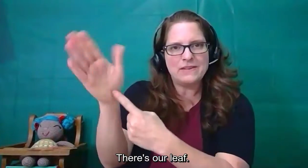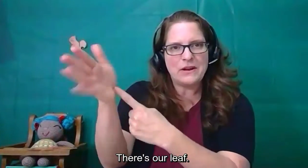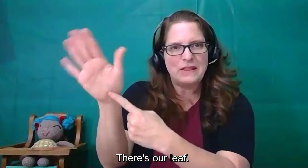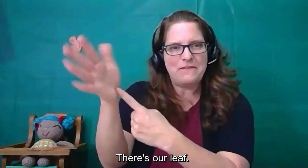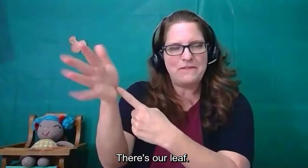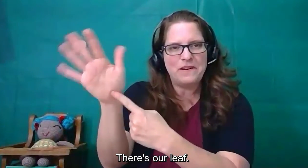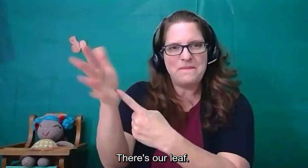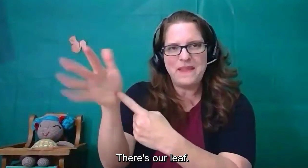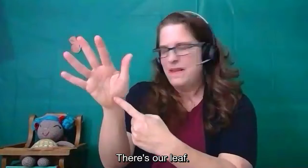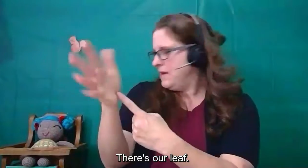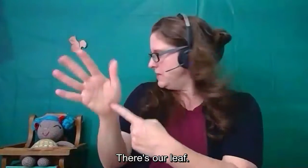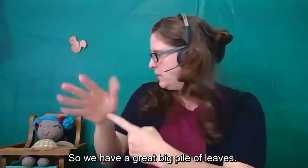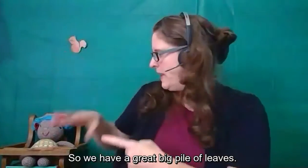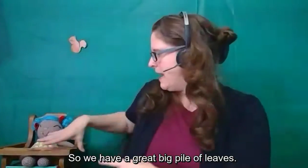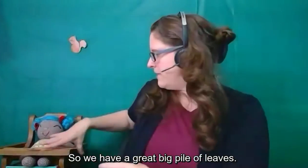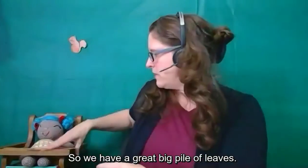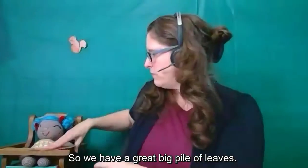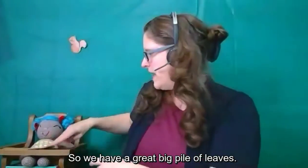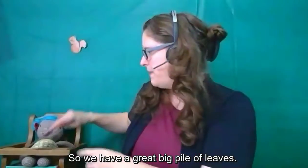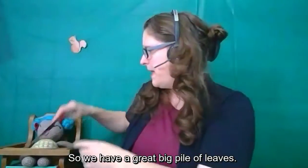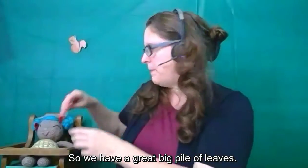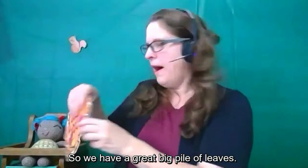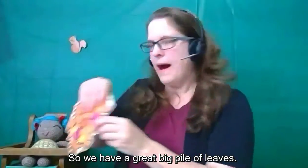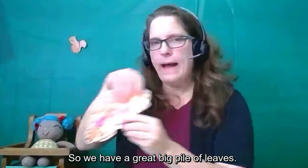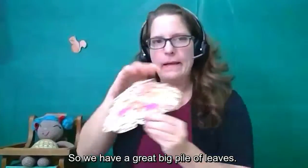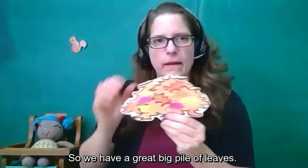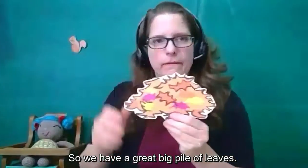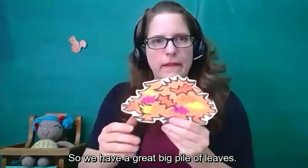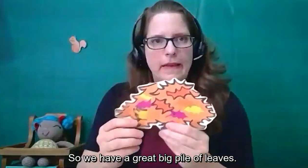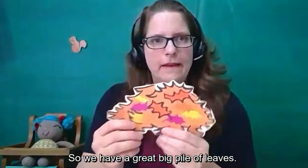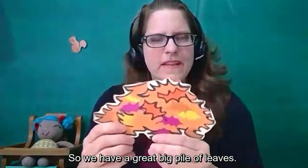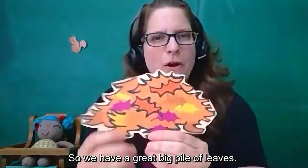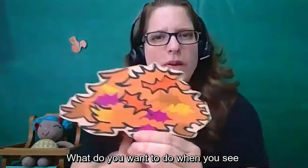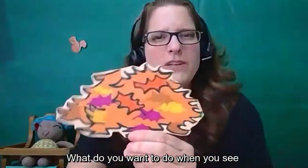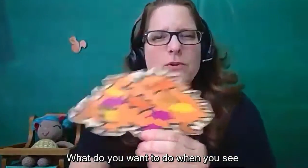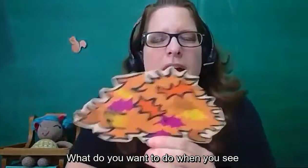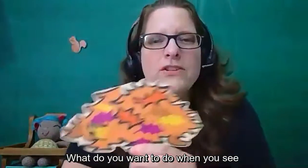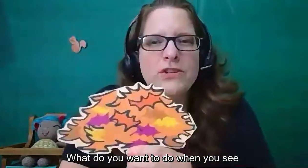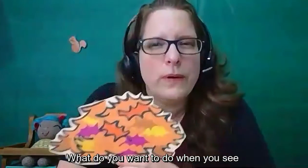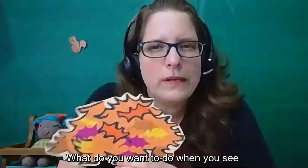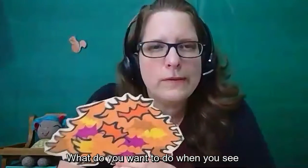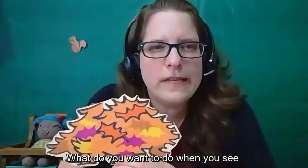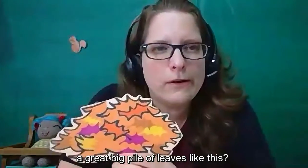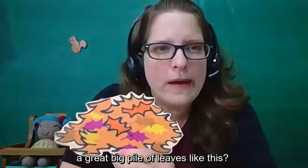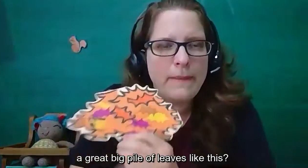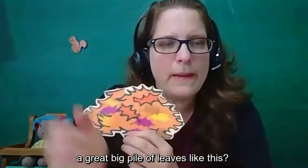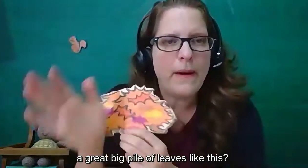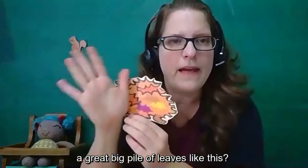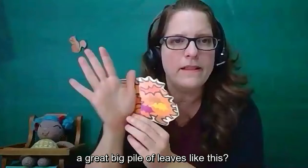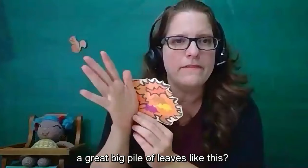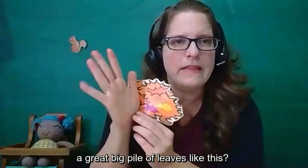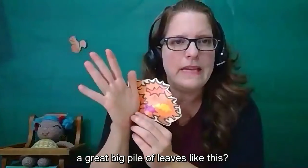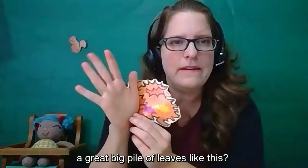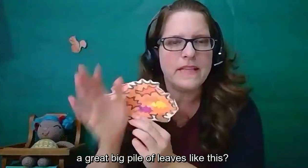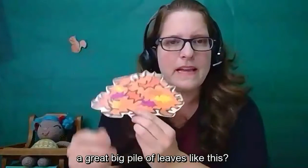our leaf. So we have a great big pile of leaves. What do you want to do when you see a great big pile of leaves like